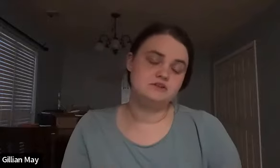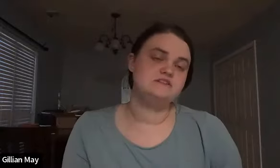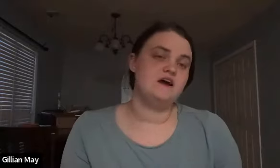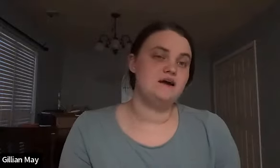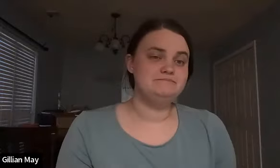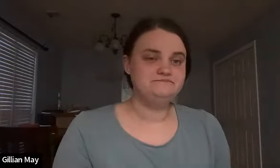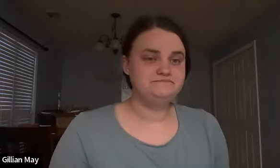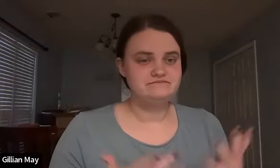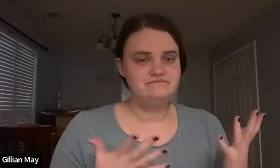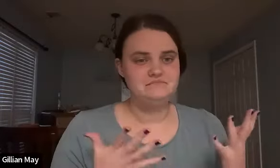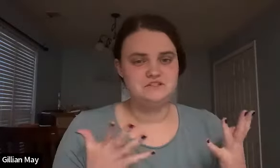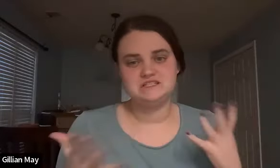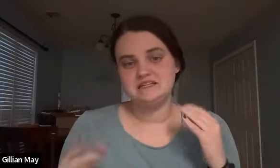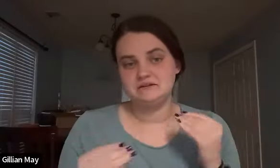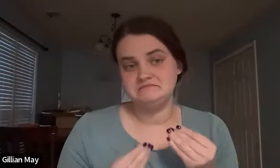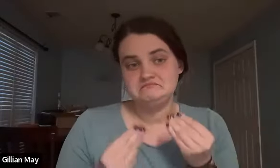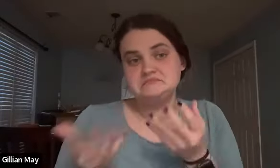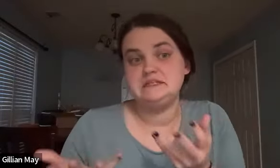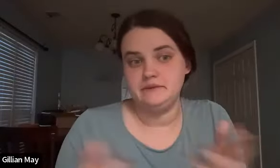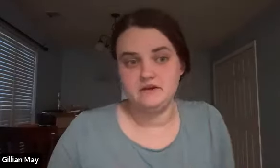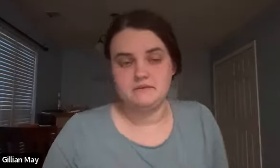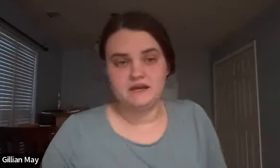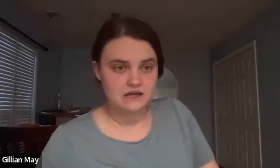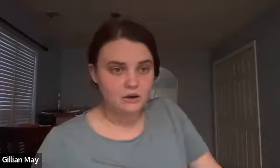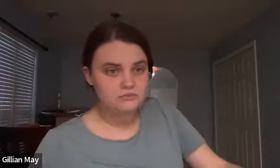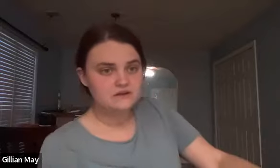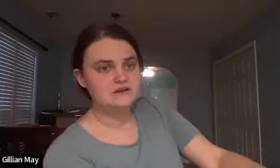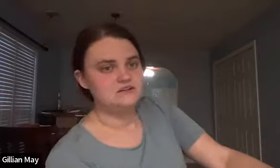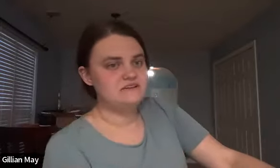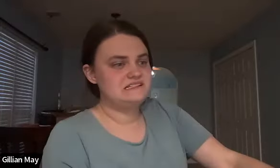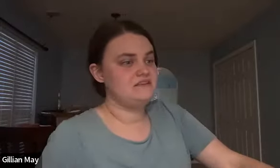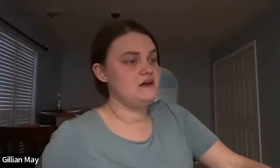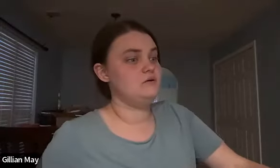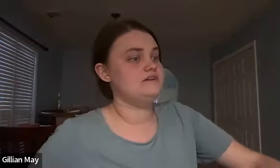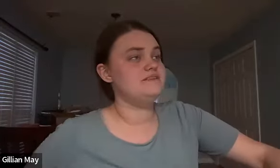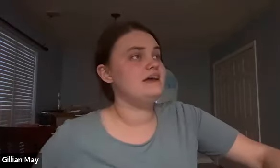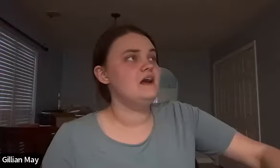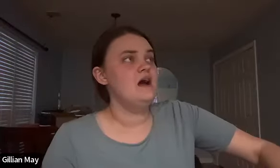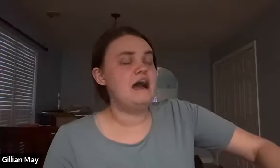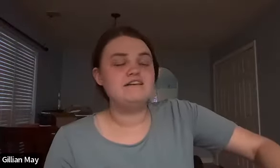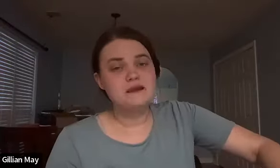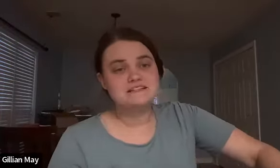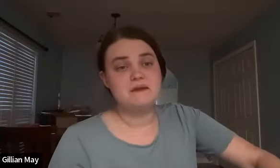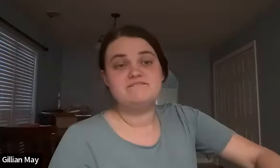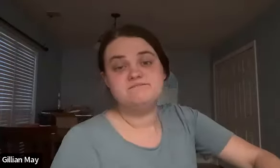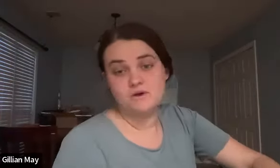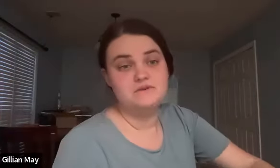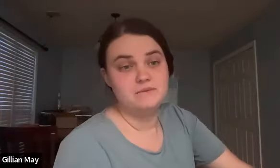numbers. Just a little tidbit there that might could help doing things like that. Or even like I've practiced my phone number,